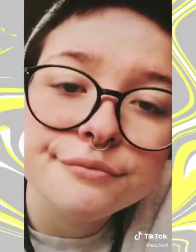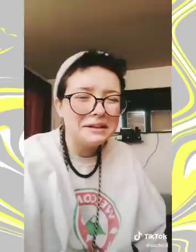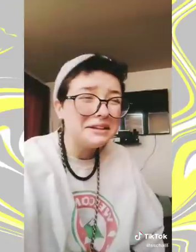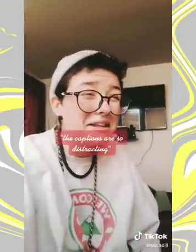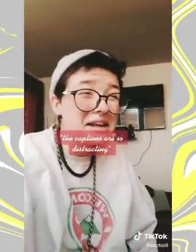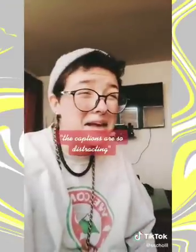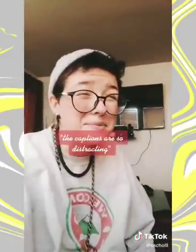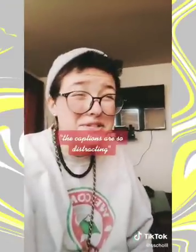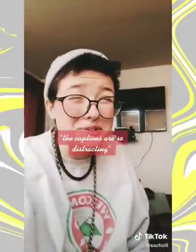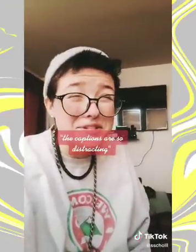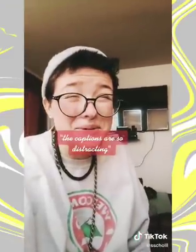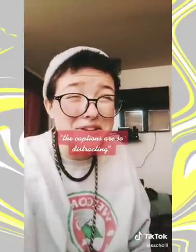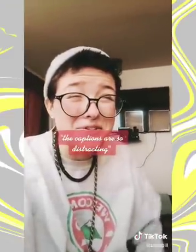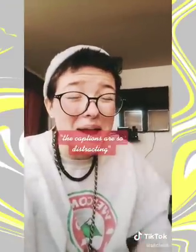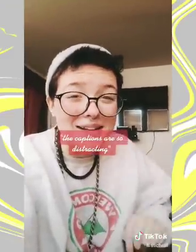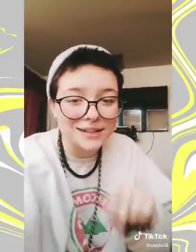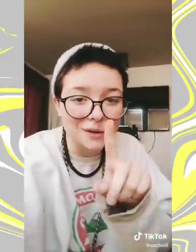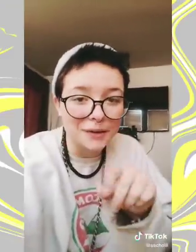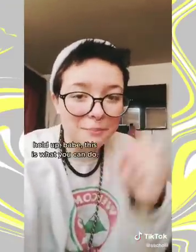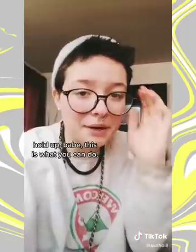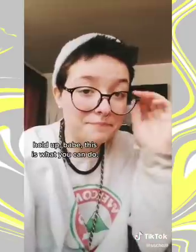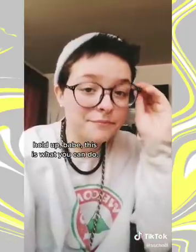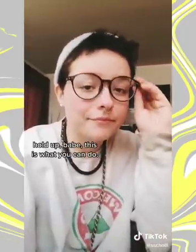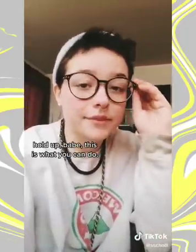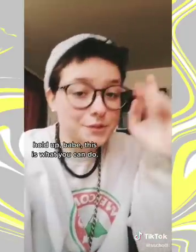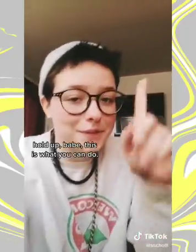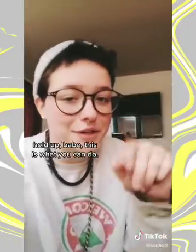The captions are so distracting. Hold up, babe. This is what you can do.